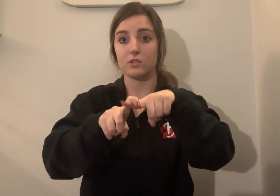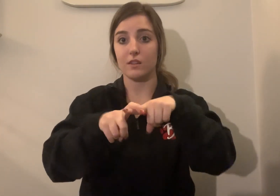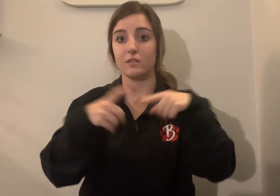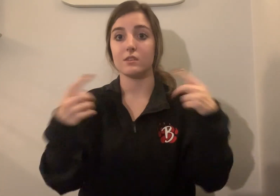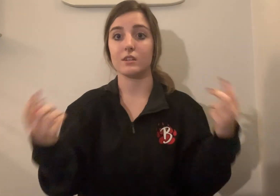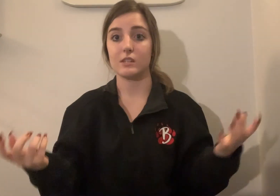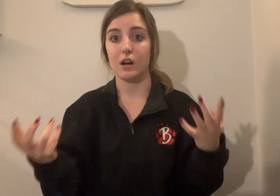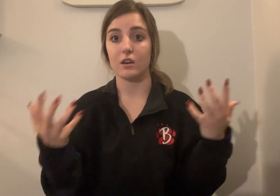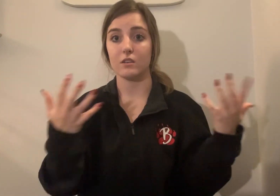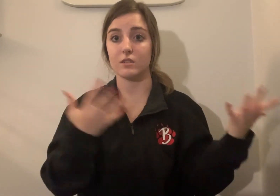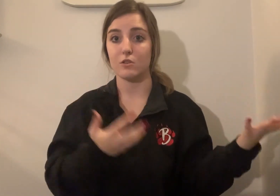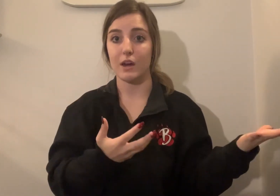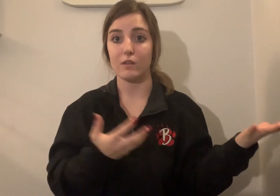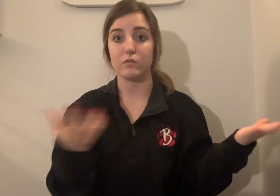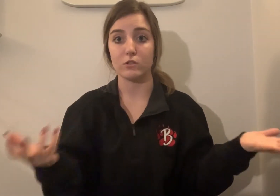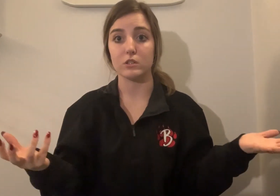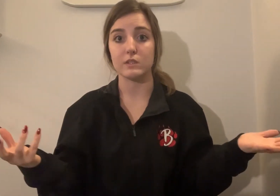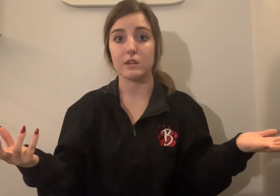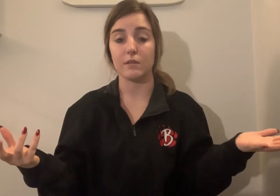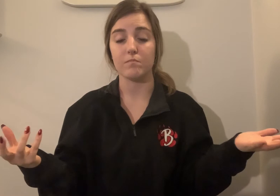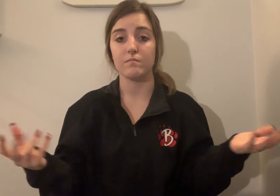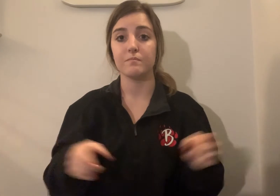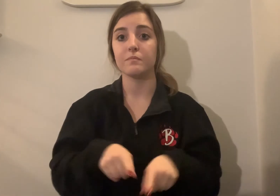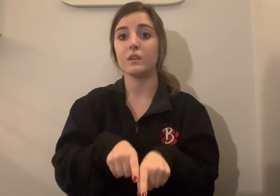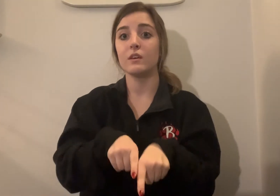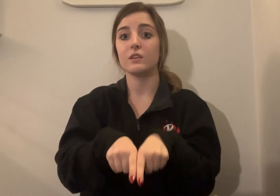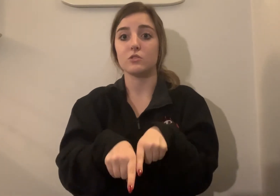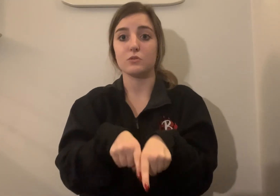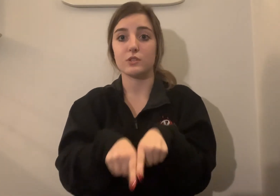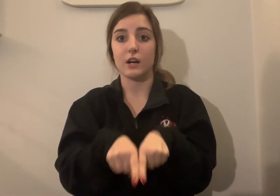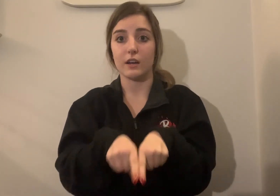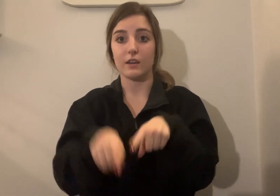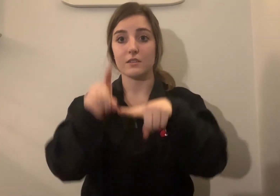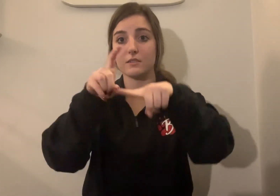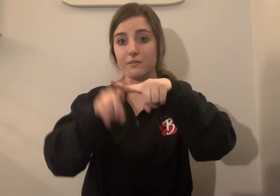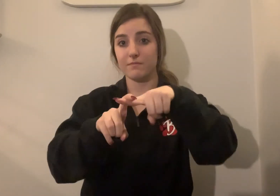that it's like stockings that you hang for Christmas time. So stockings.